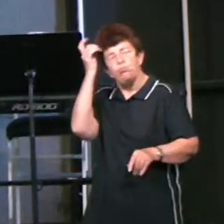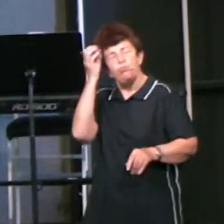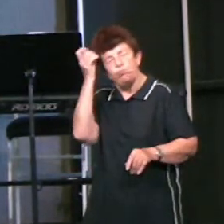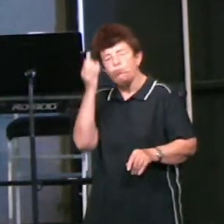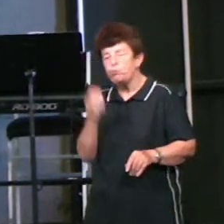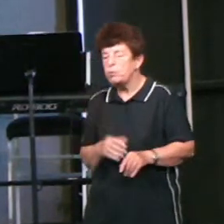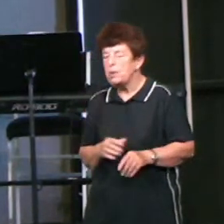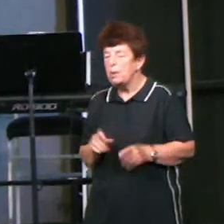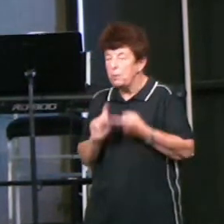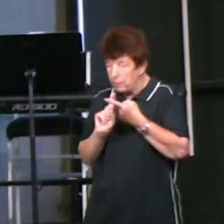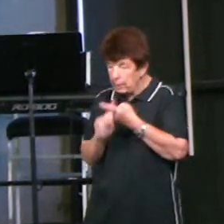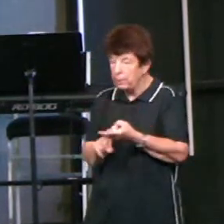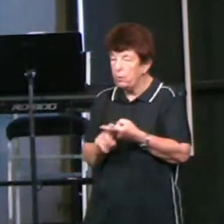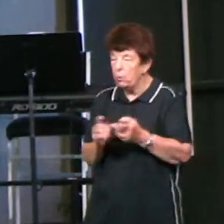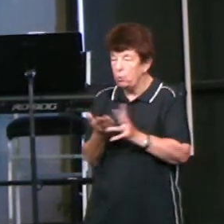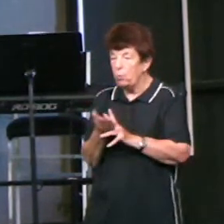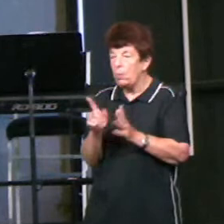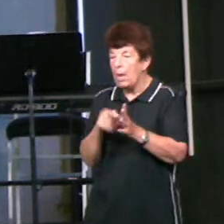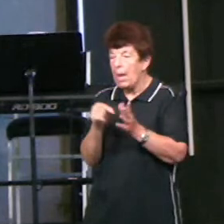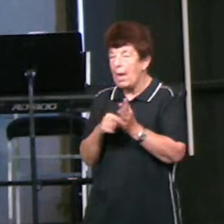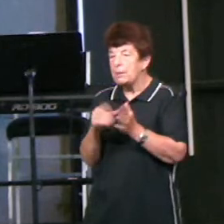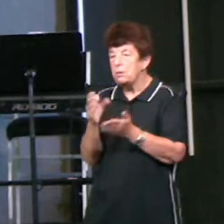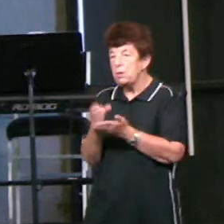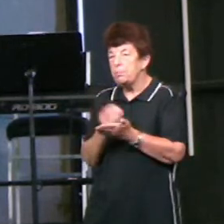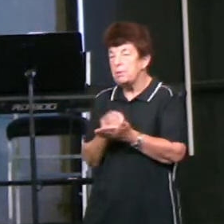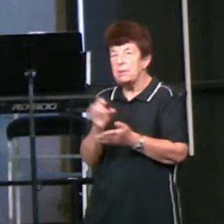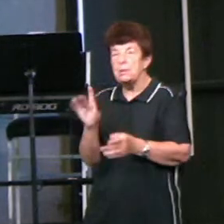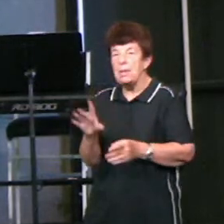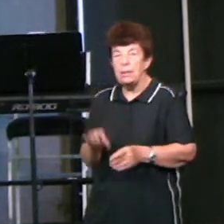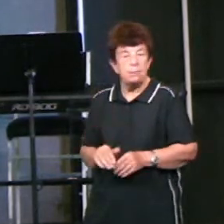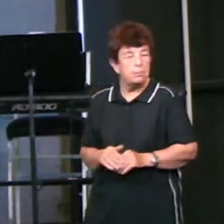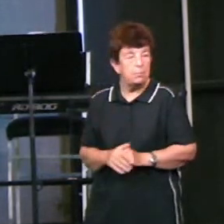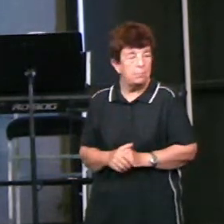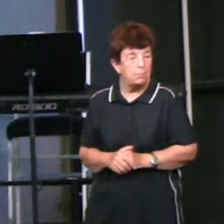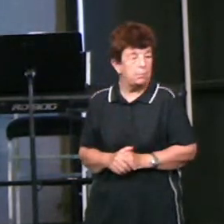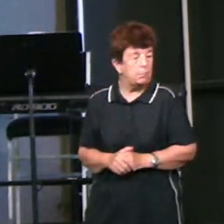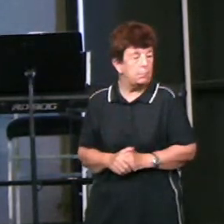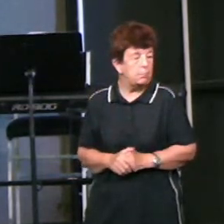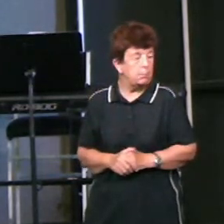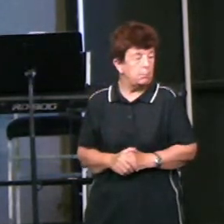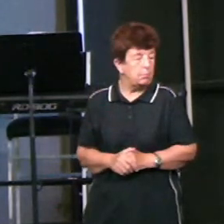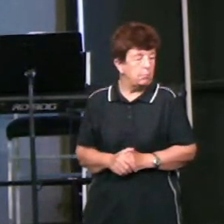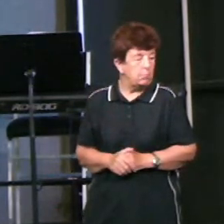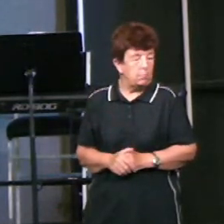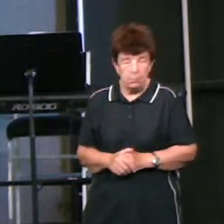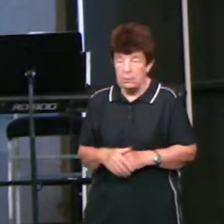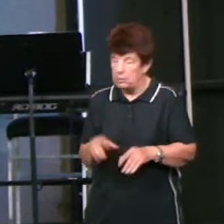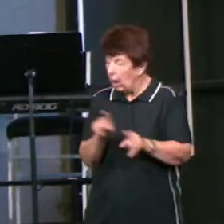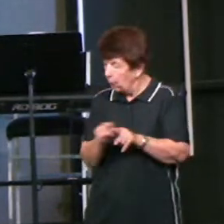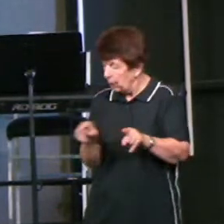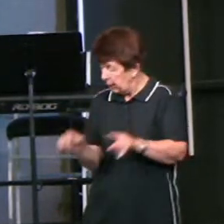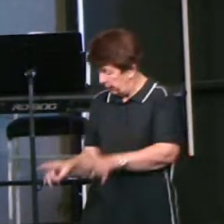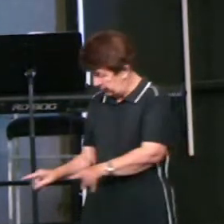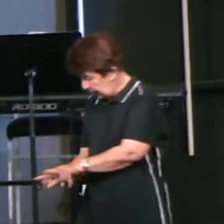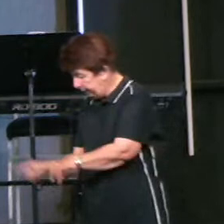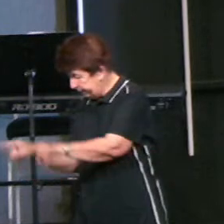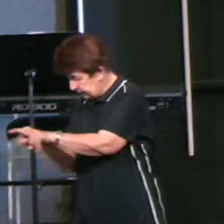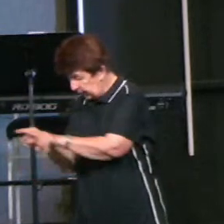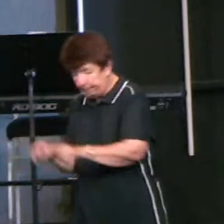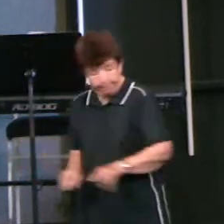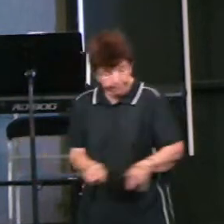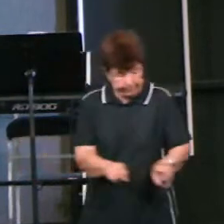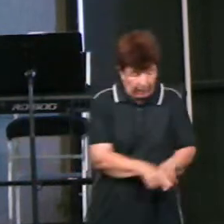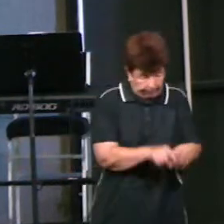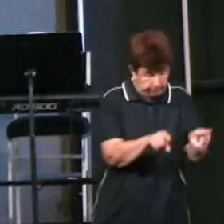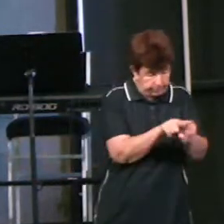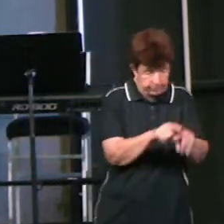we continue through Acts 10, because the parallel works. And so if you've got your Bibles there, please do turn